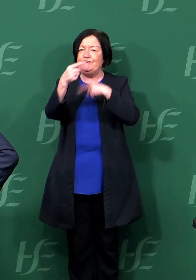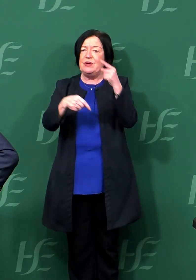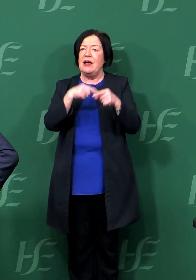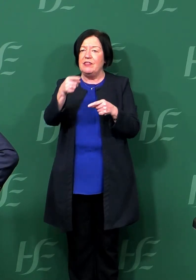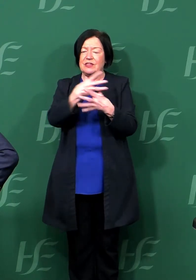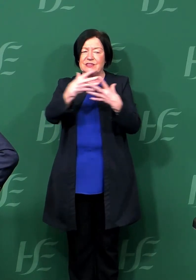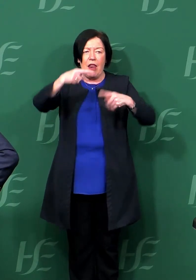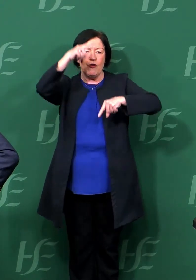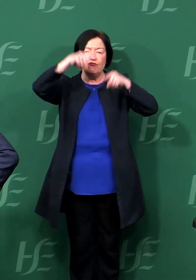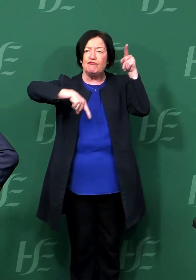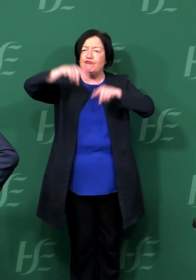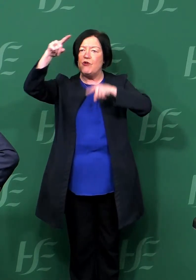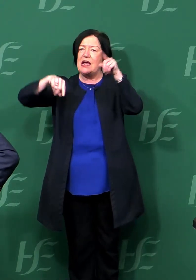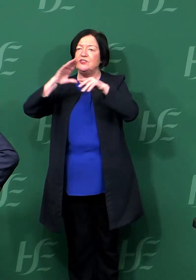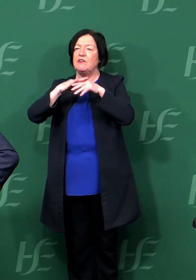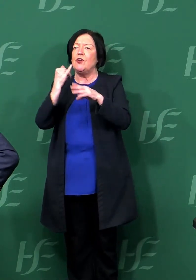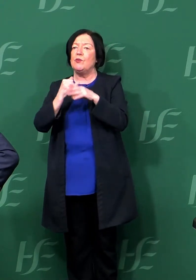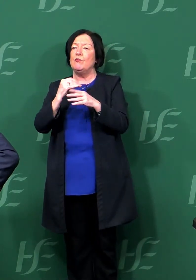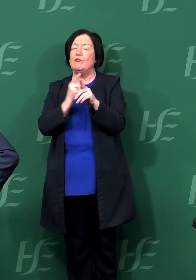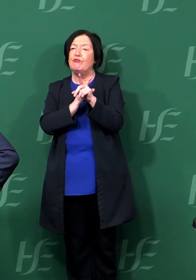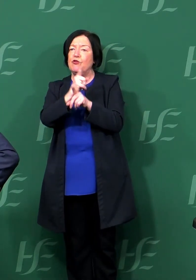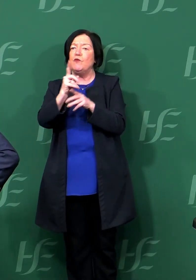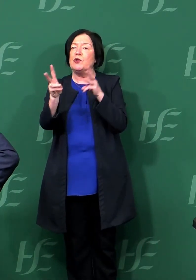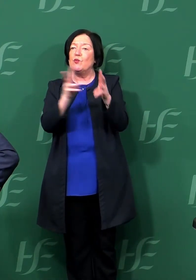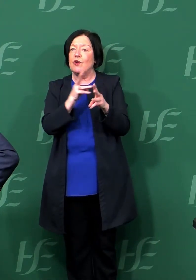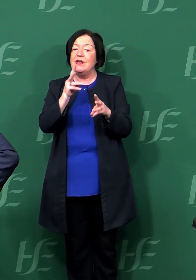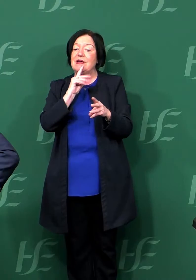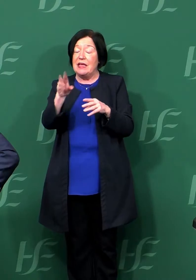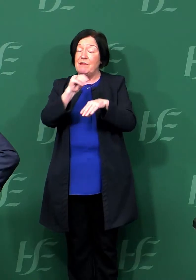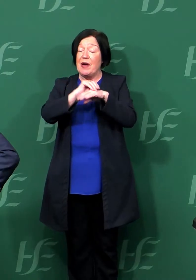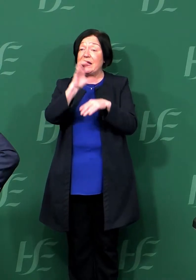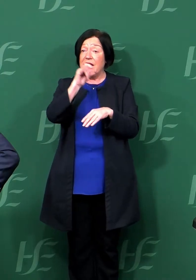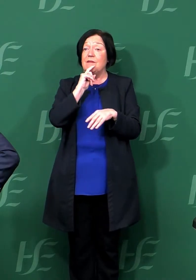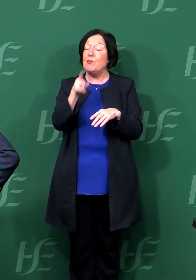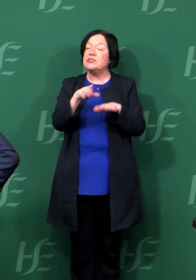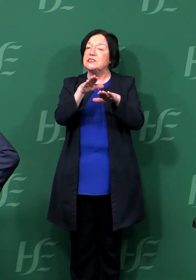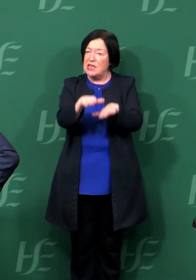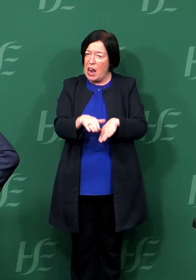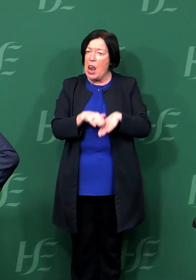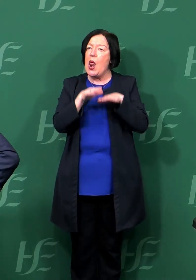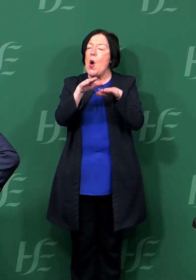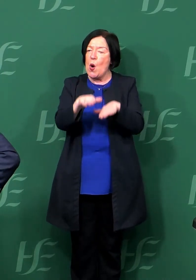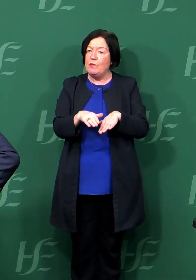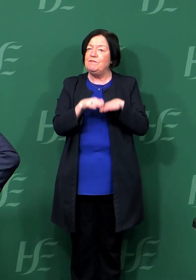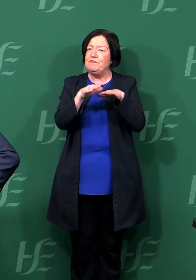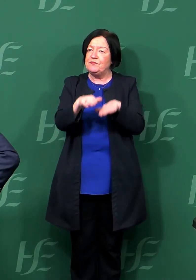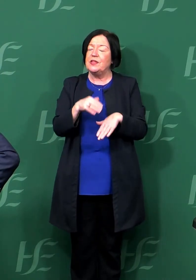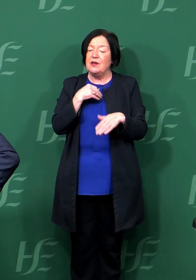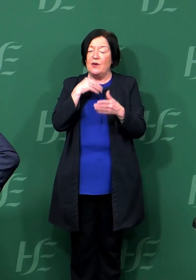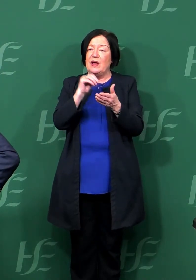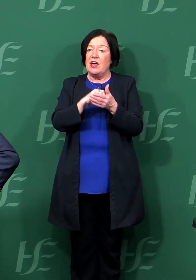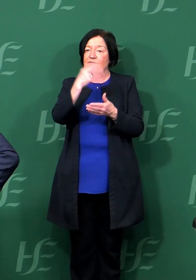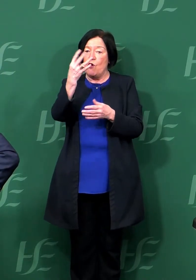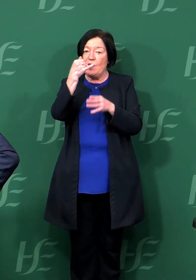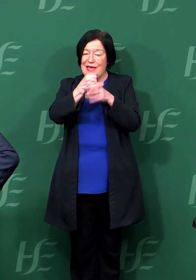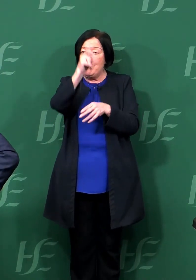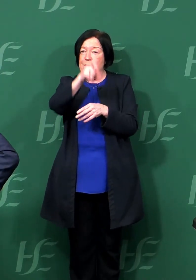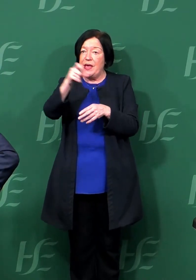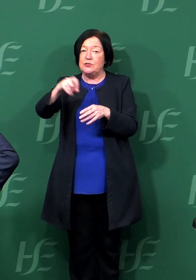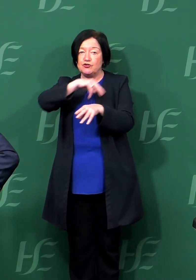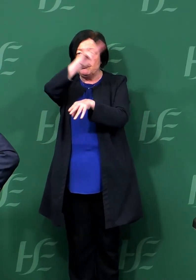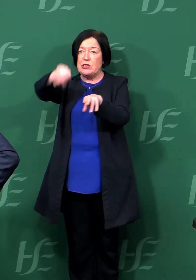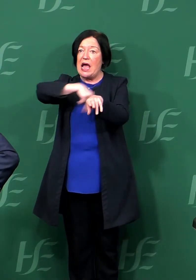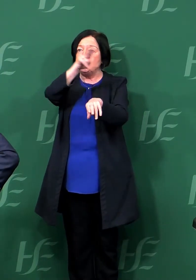range of improvement work, Niamh, that has been undertaken in CAMS over many years, but it is slow, and we have 4 inpatient units